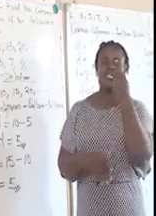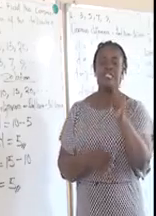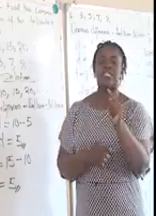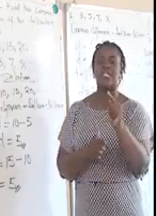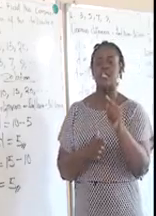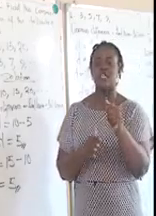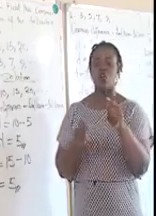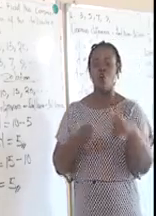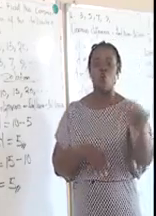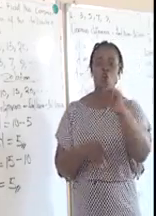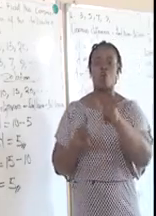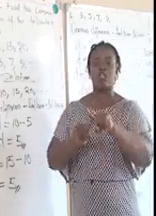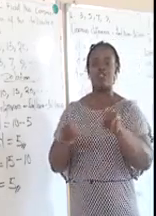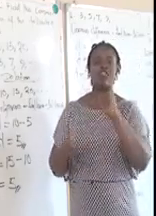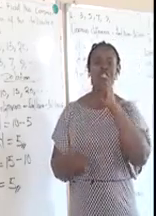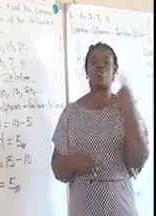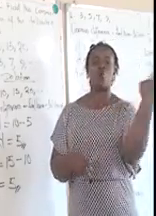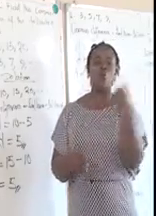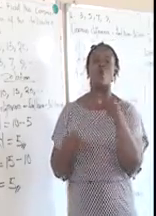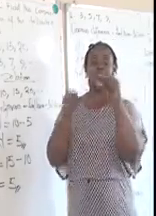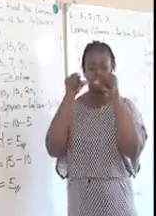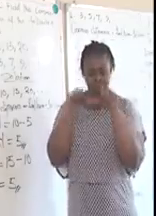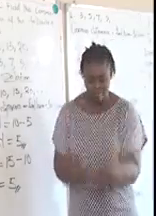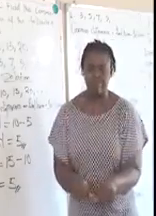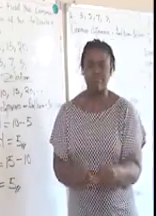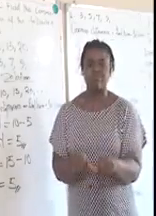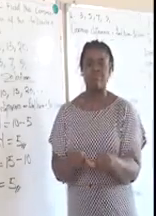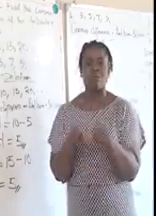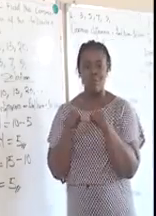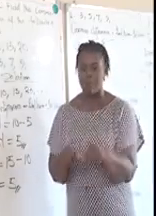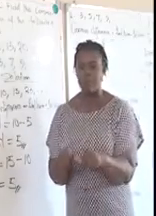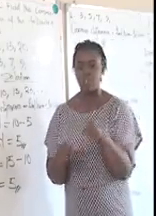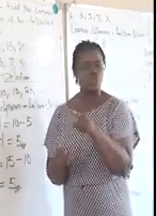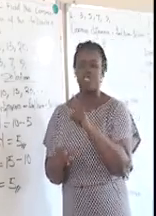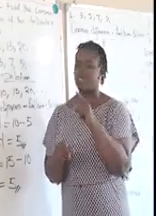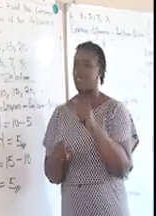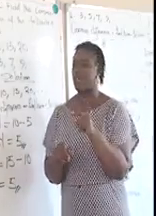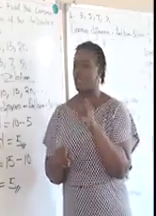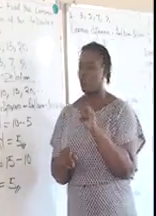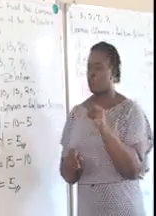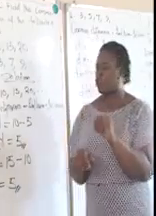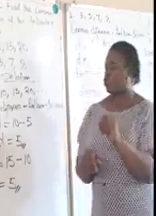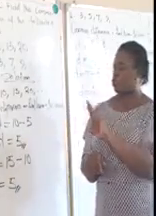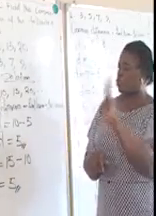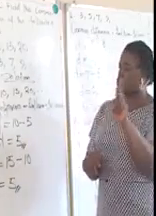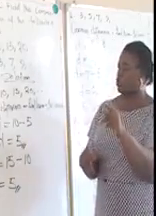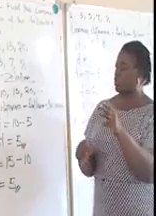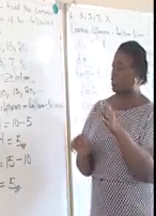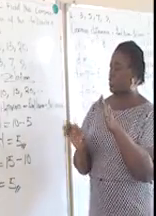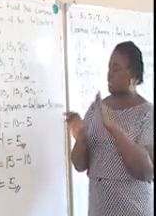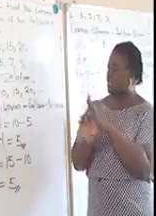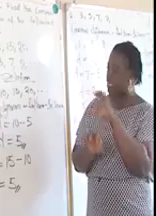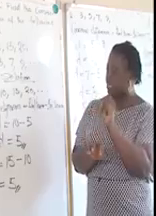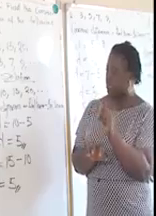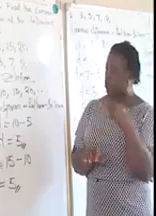appear. If it differs, you know that it's not a sequence. It's not a sequence. So we established these examples and we discovered